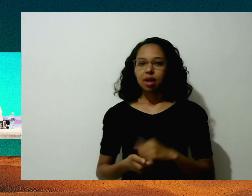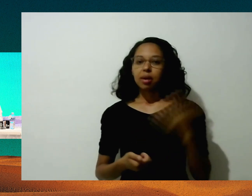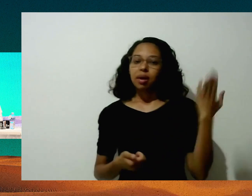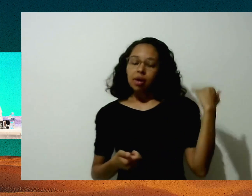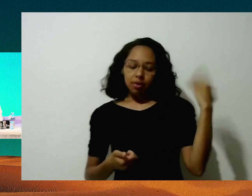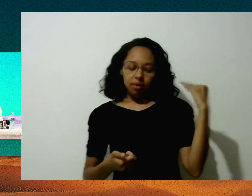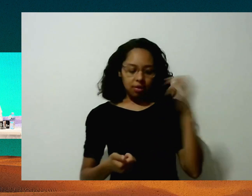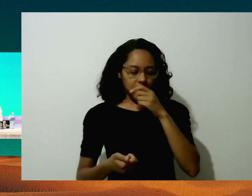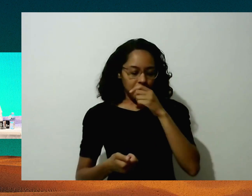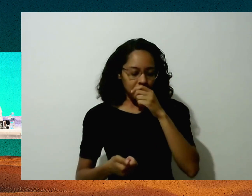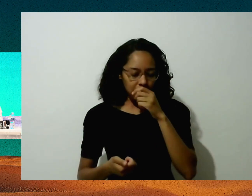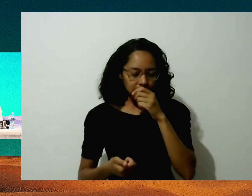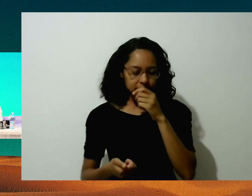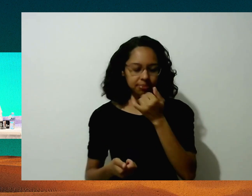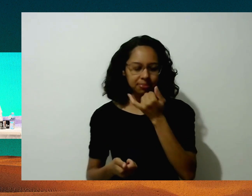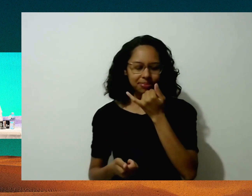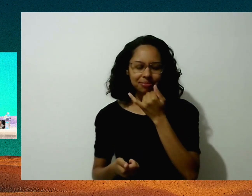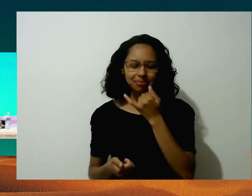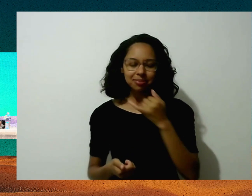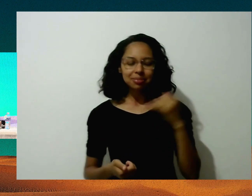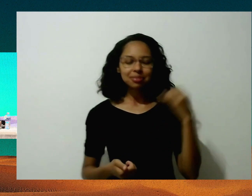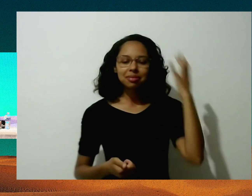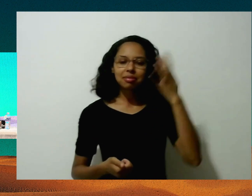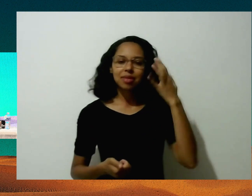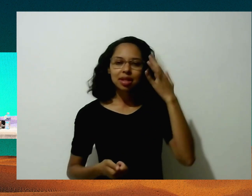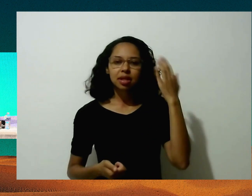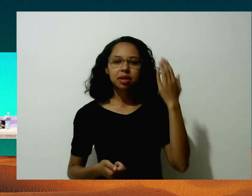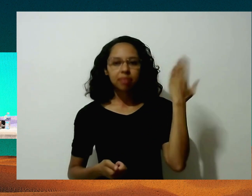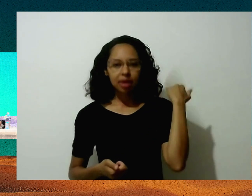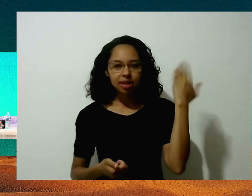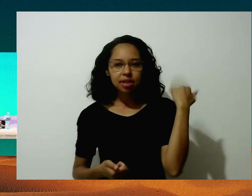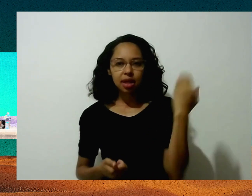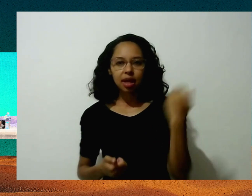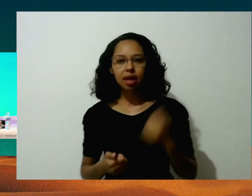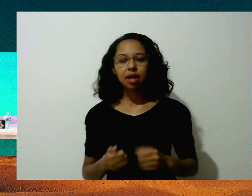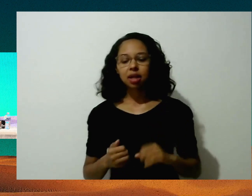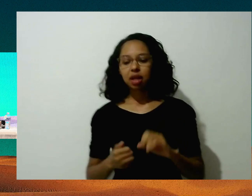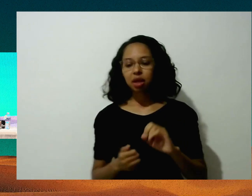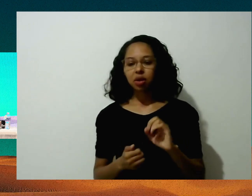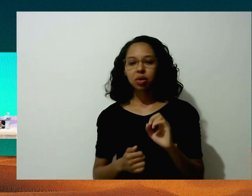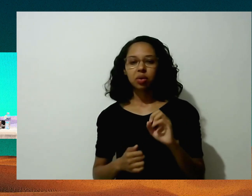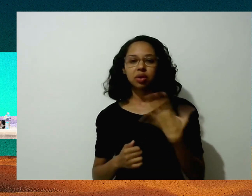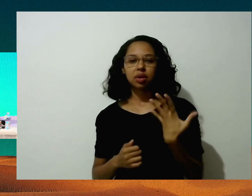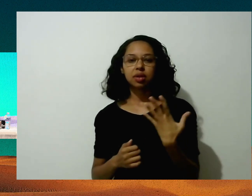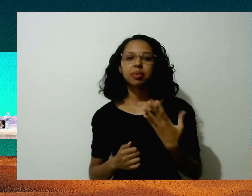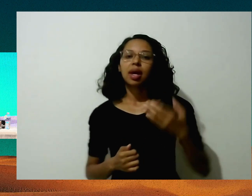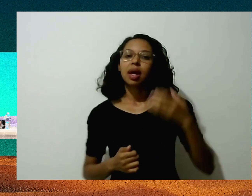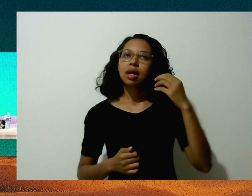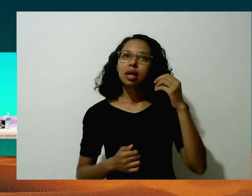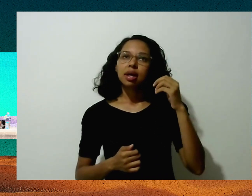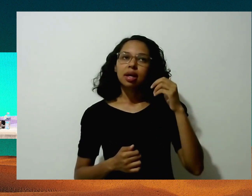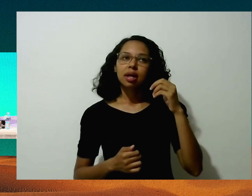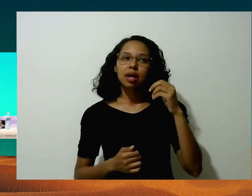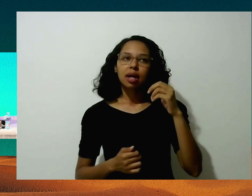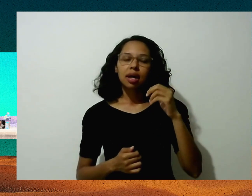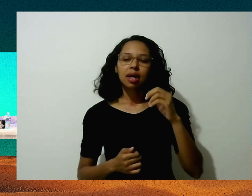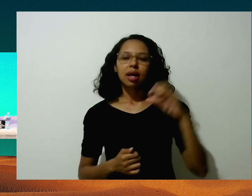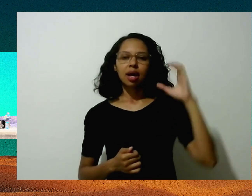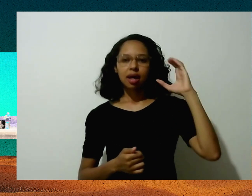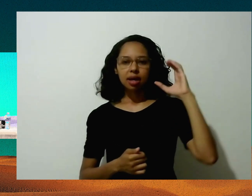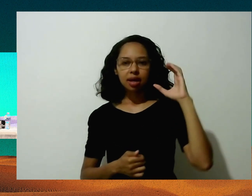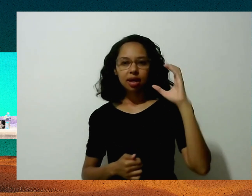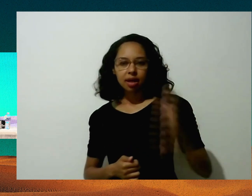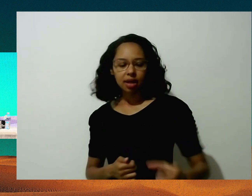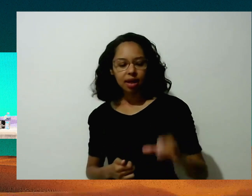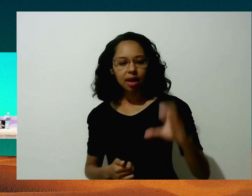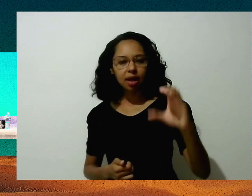que poucas pessoas entenderam a história de Caim e Abel. Saints, I showed in some past messages that only a